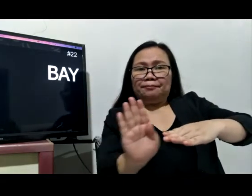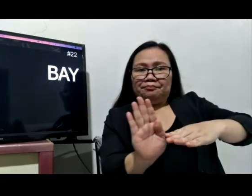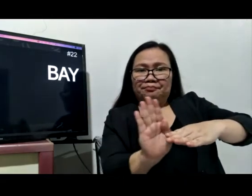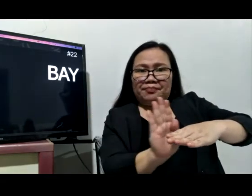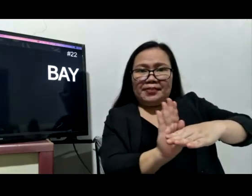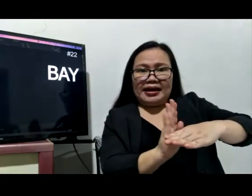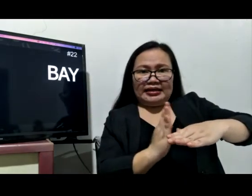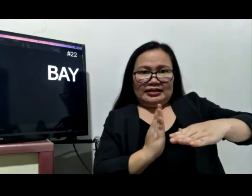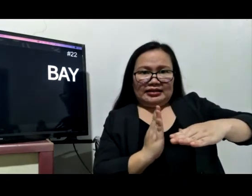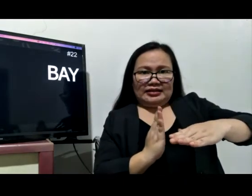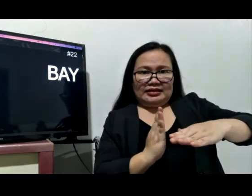Bay.